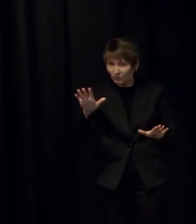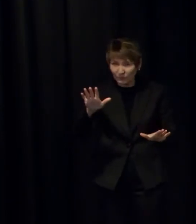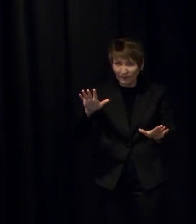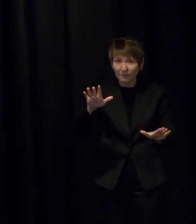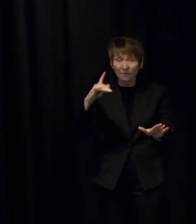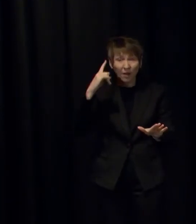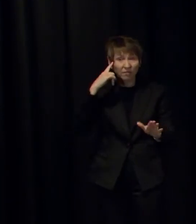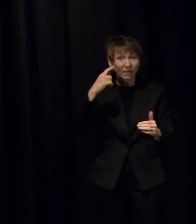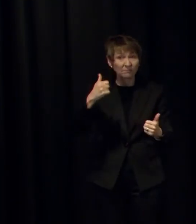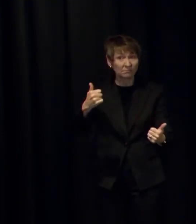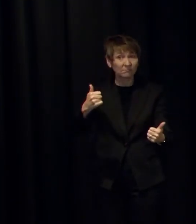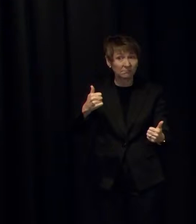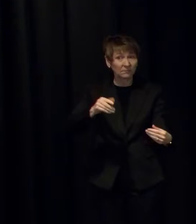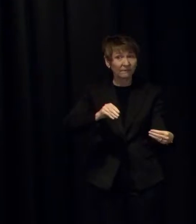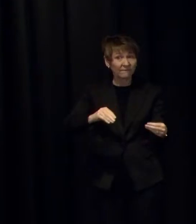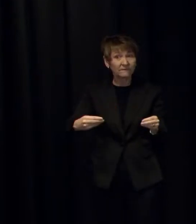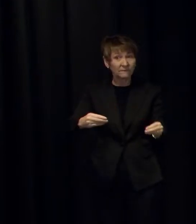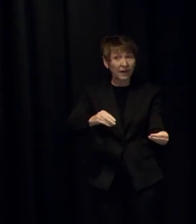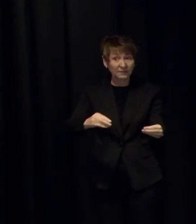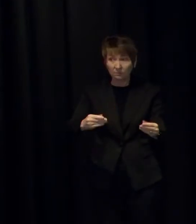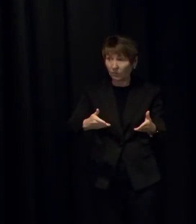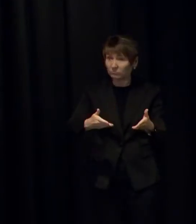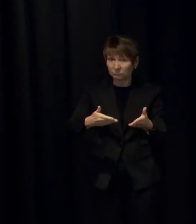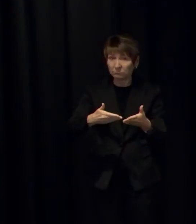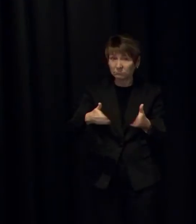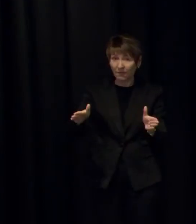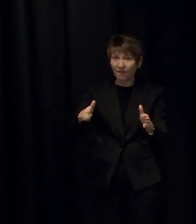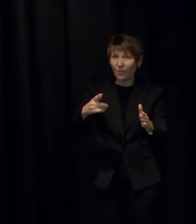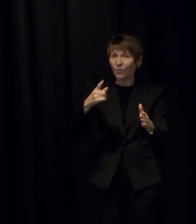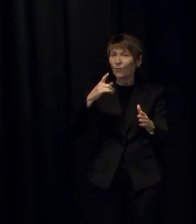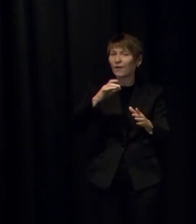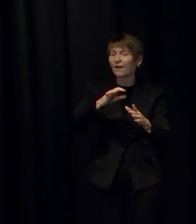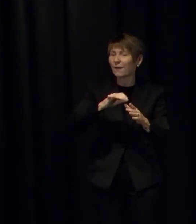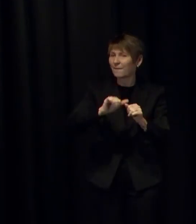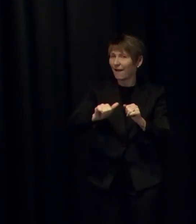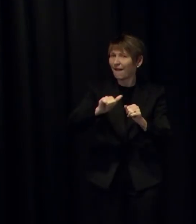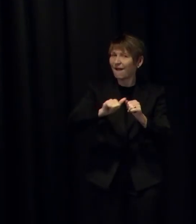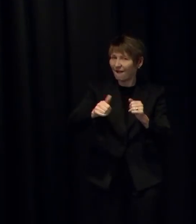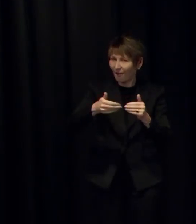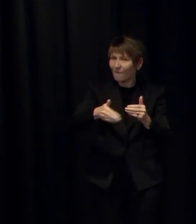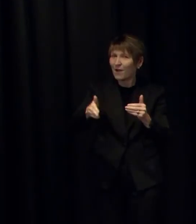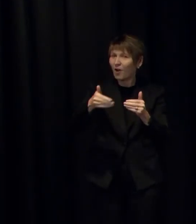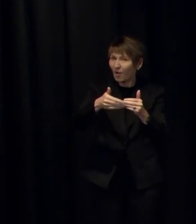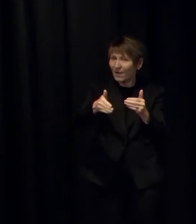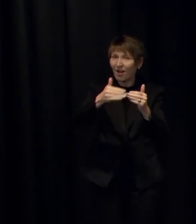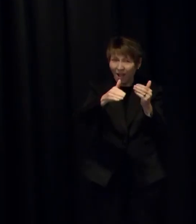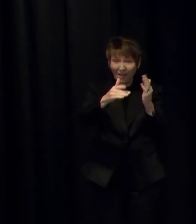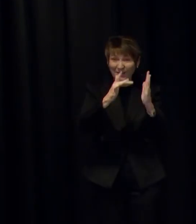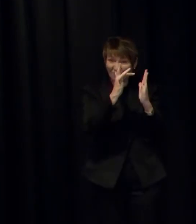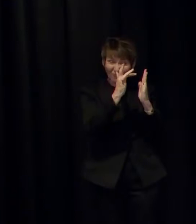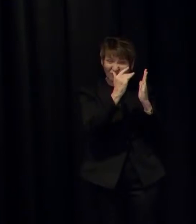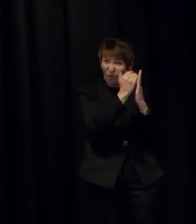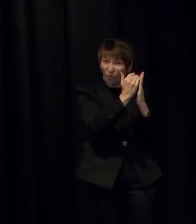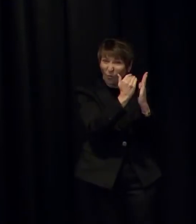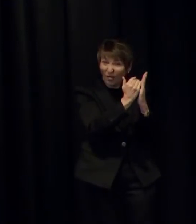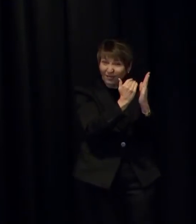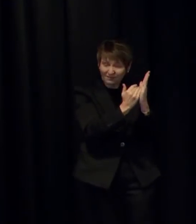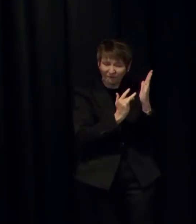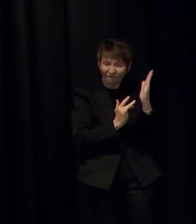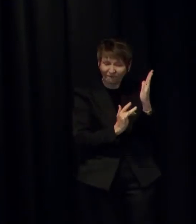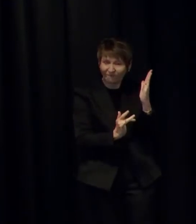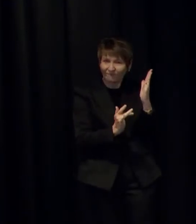outcome for our state, and one that only gets better as more and more people get vaccinated in the coming days and weeks. Will the CHO's